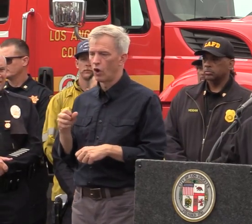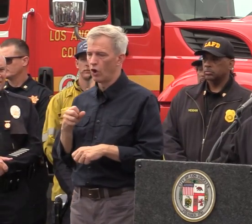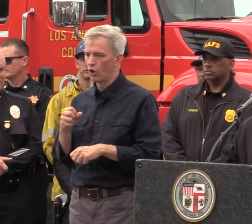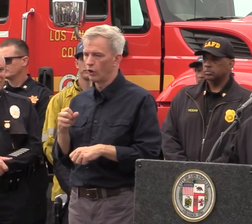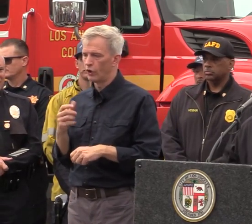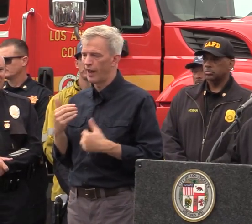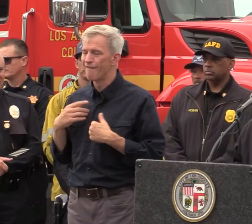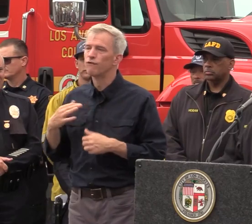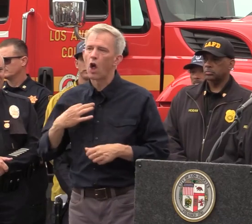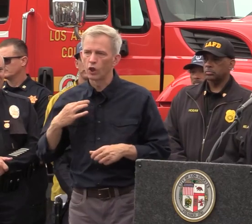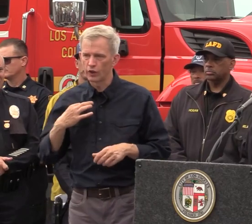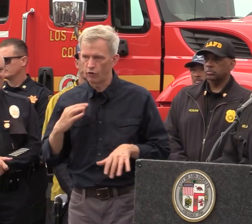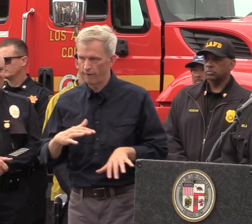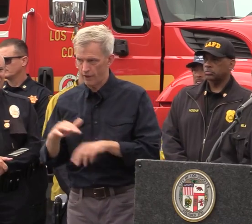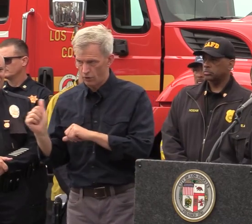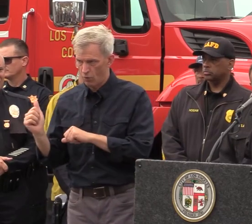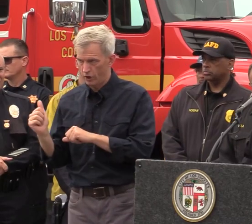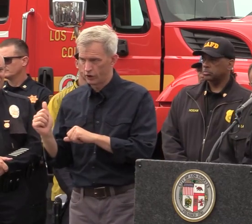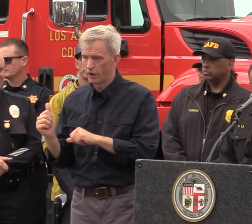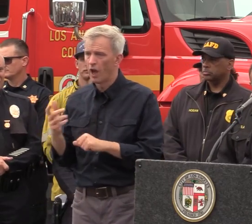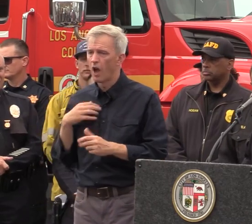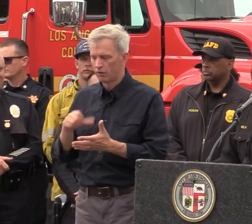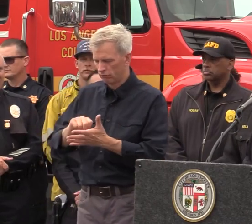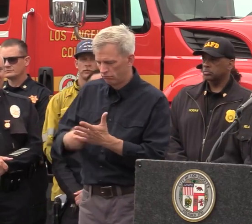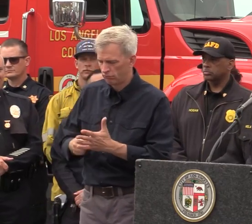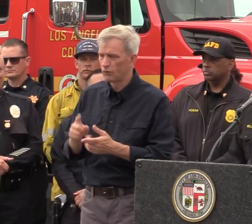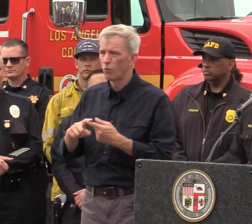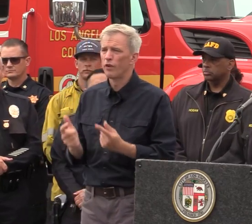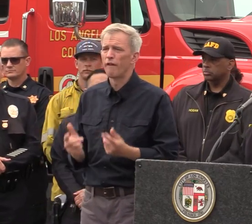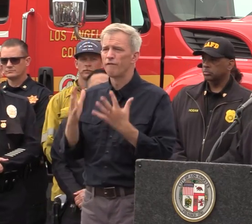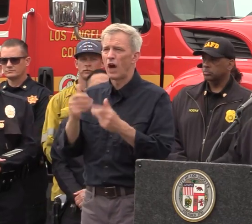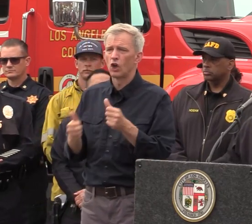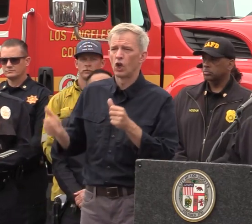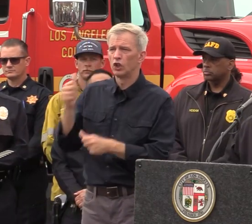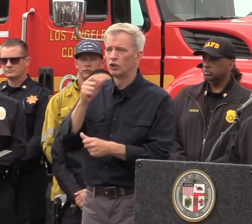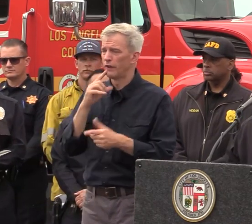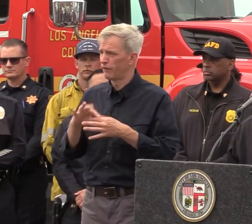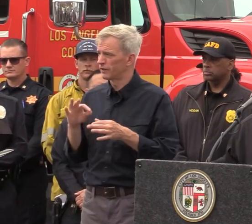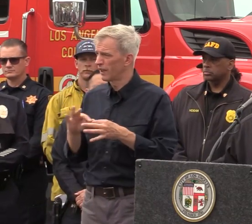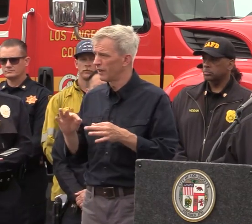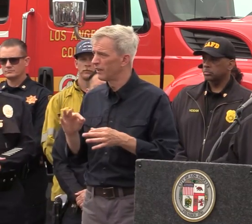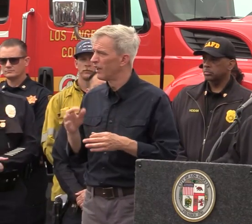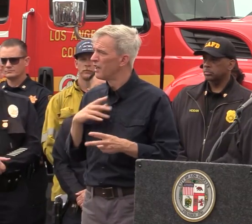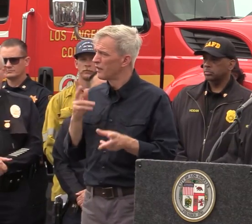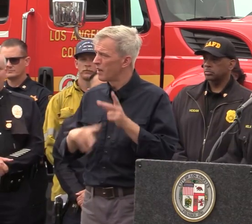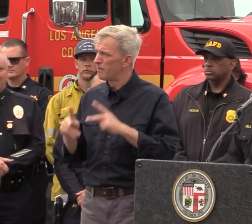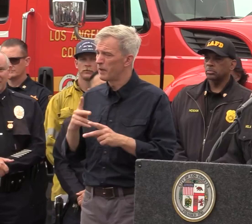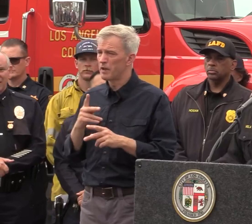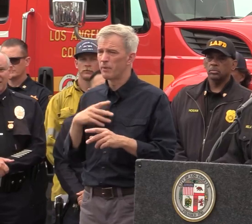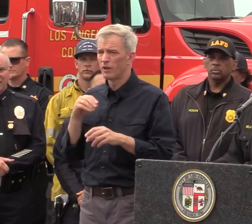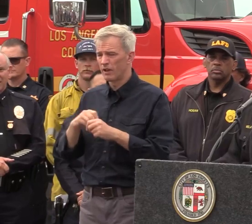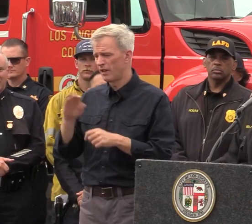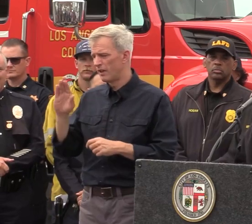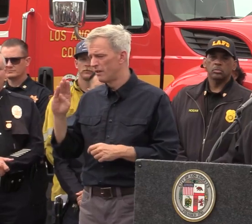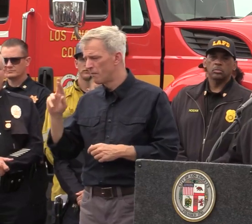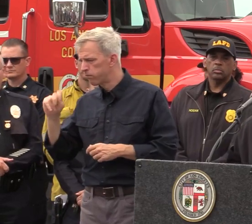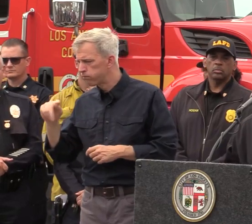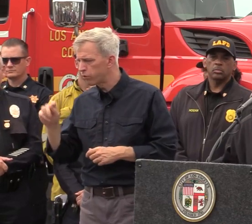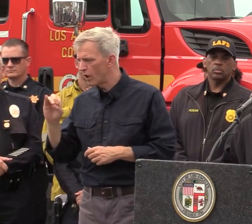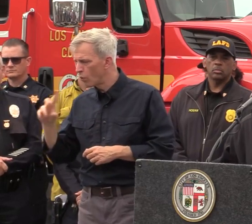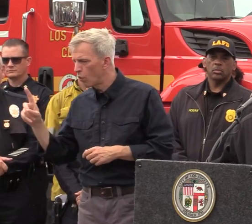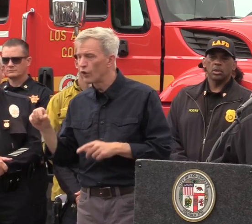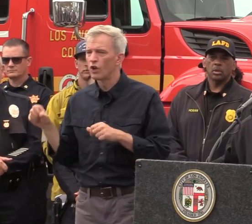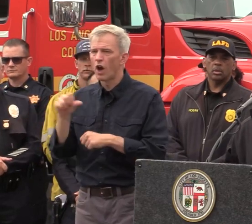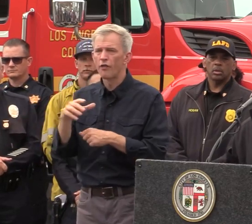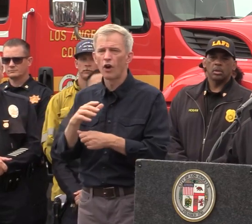want to reiterate what the chief said and ask everybody in those areas, in Palisades, in Brentwood, and other areas that are fire